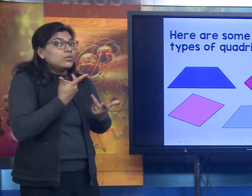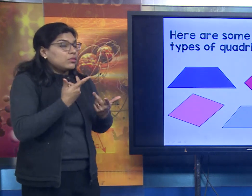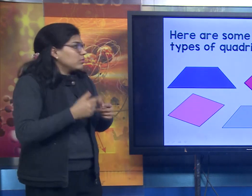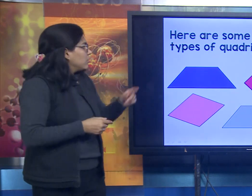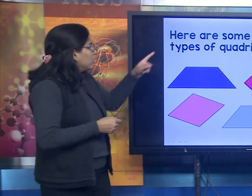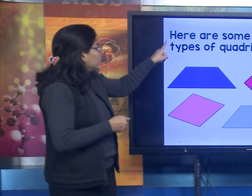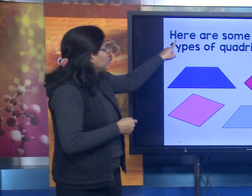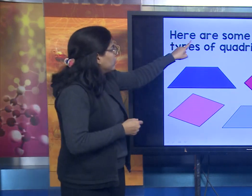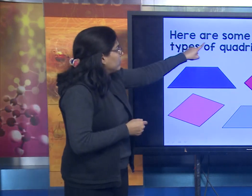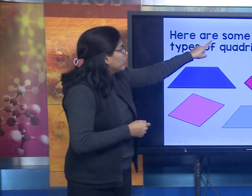Now